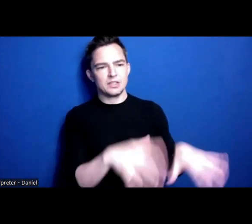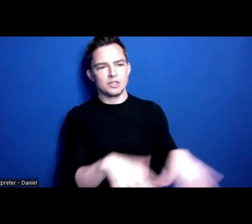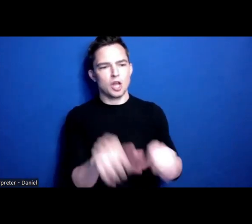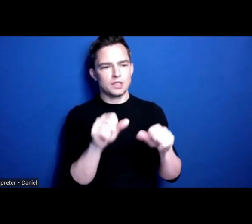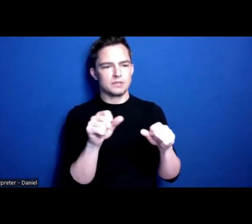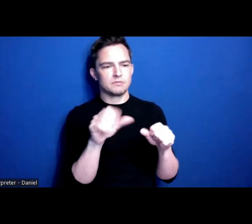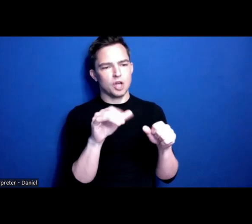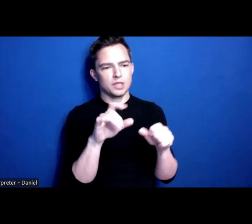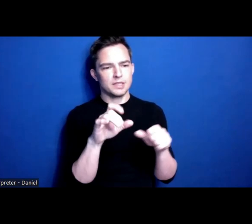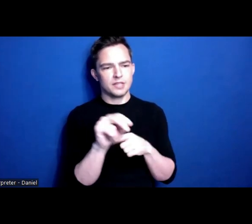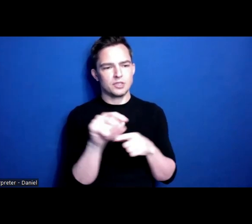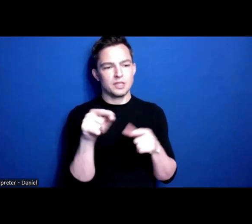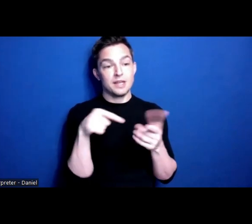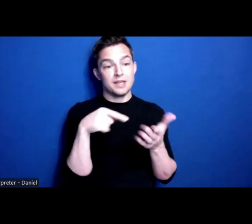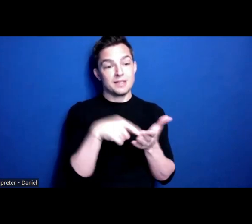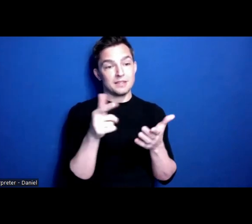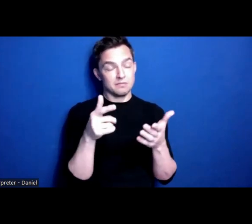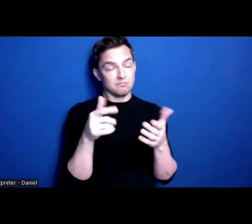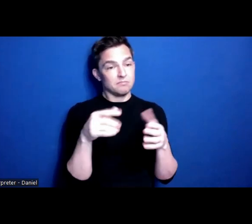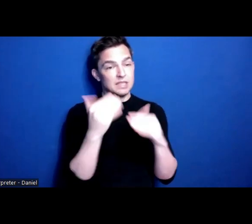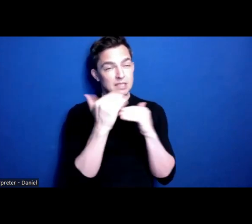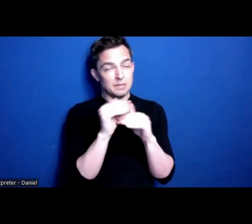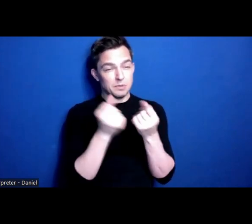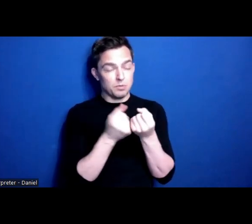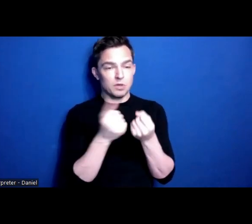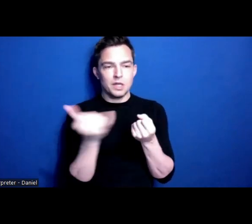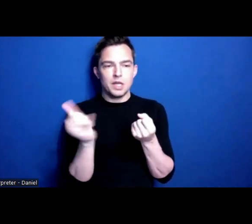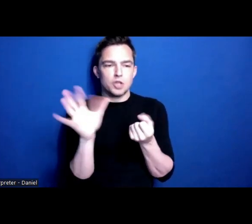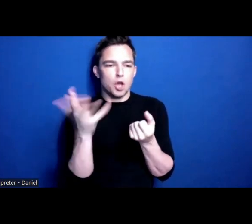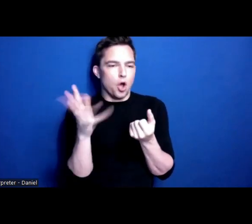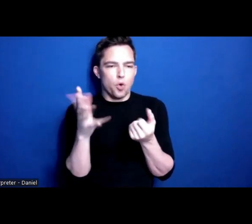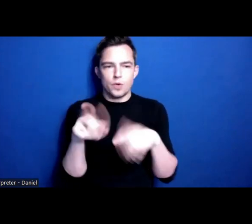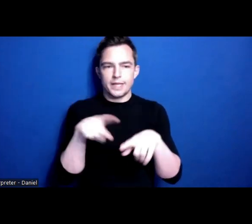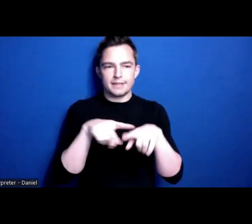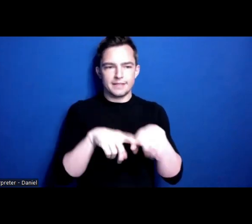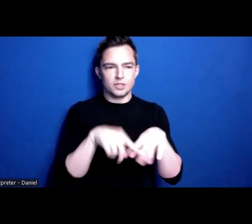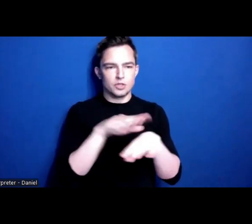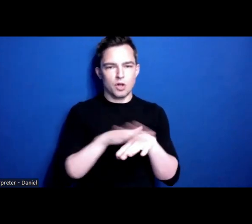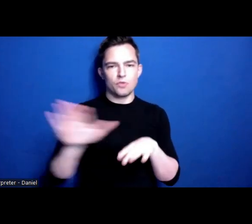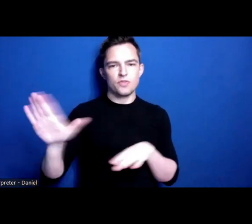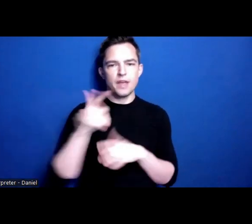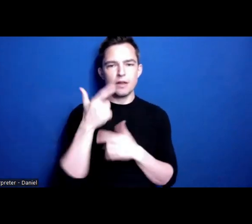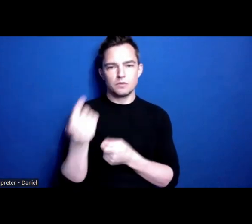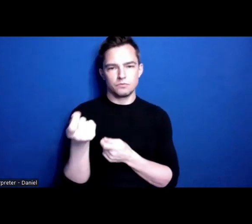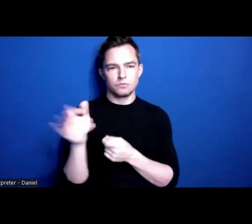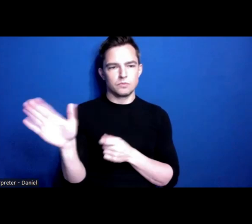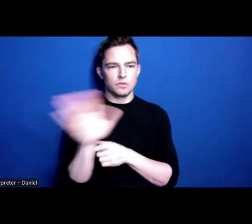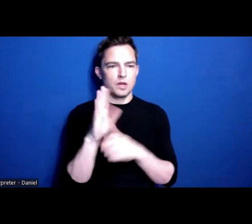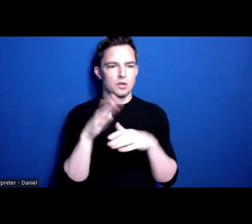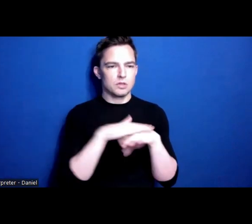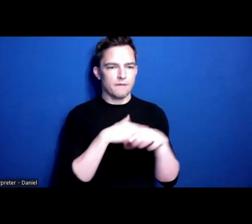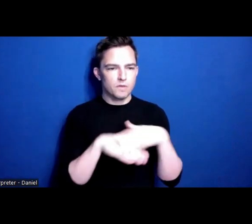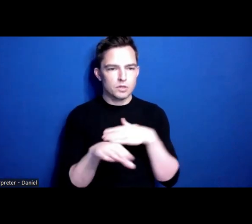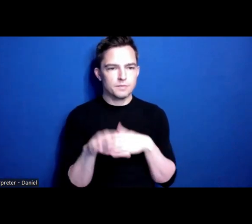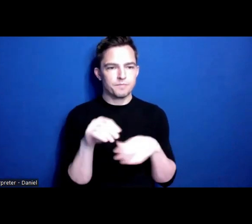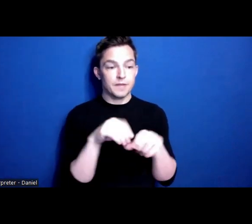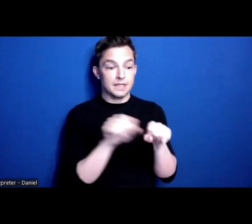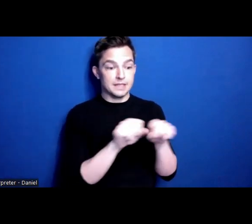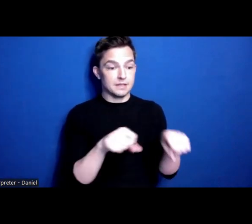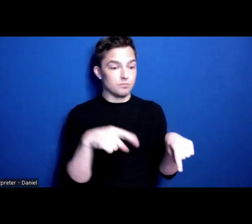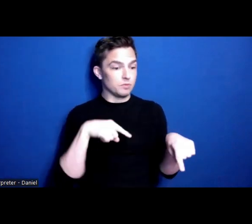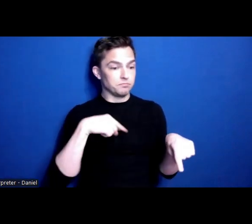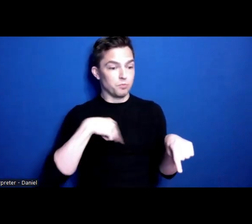limited support is always already conditional on their particular interests and comfort in the system that we